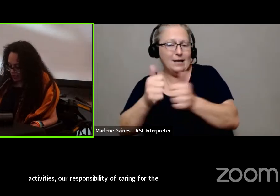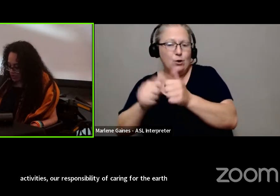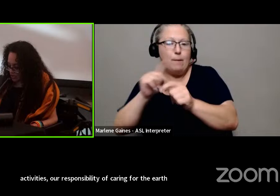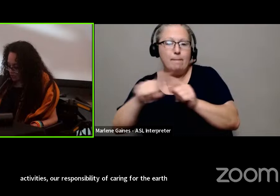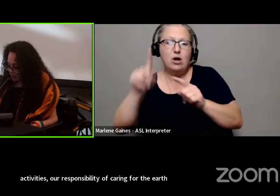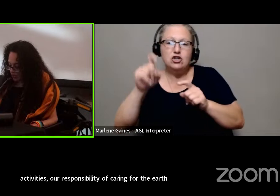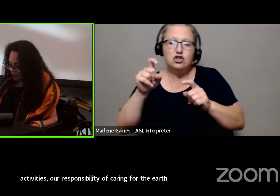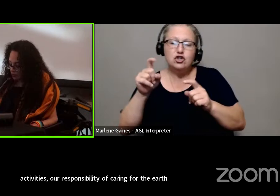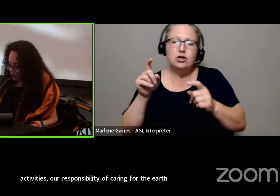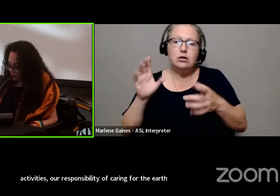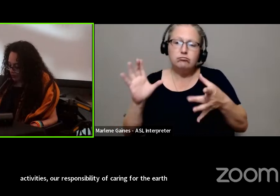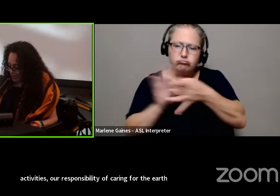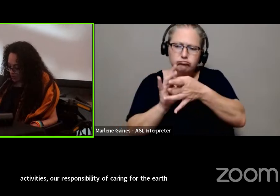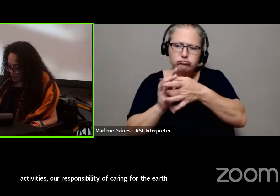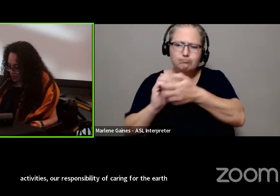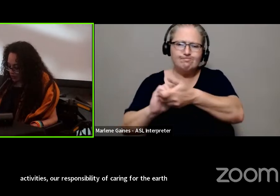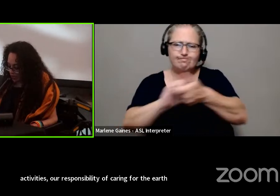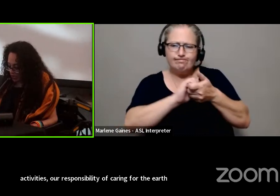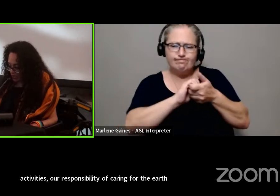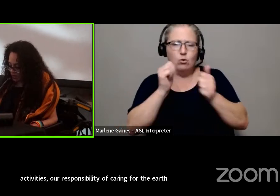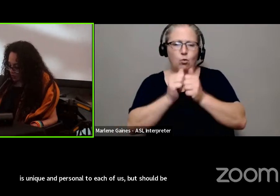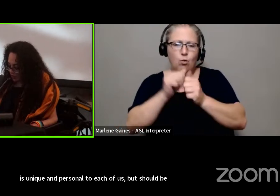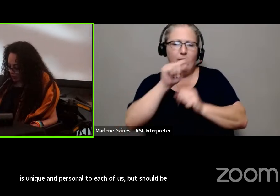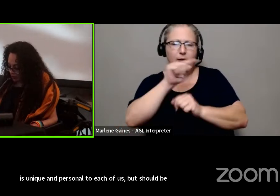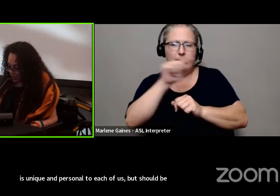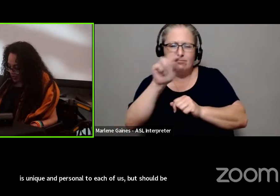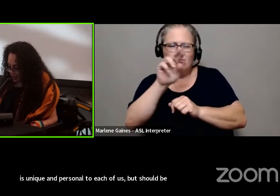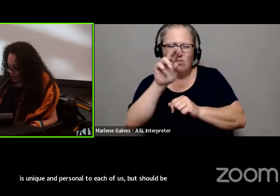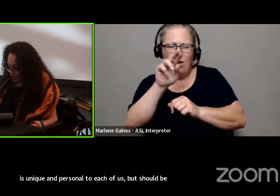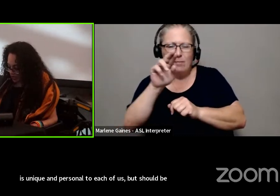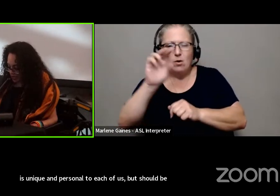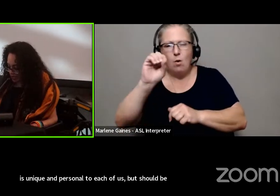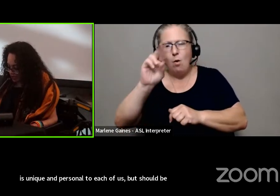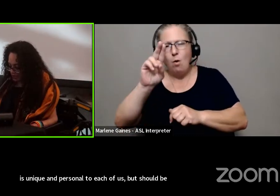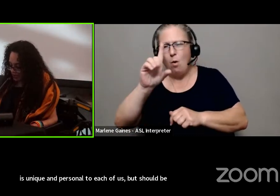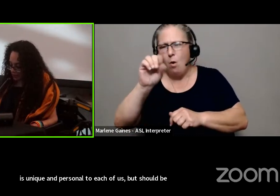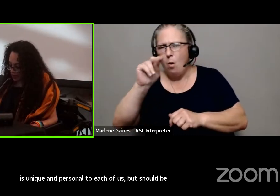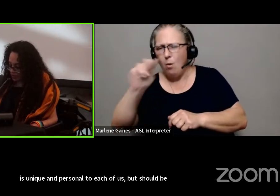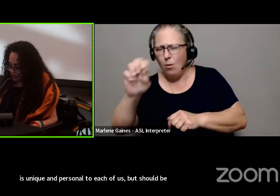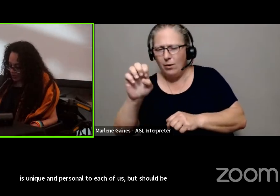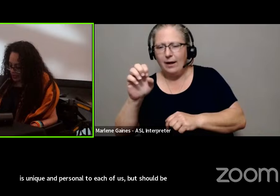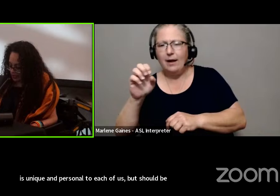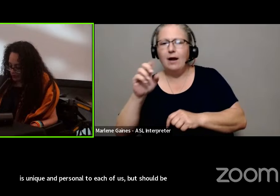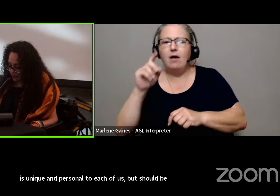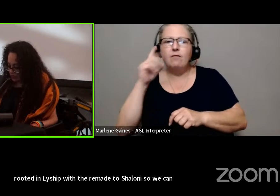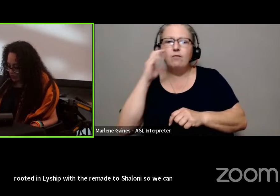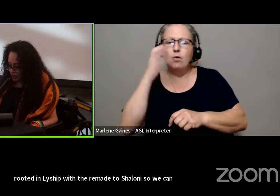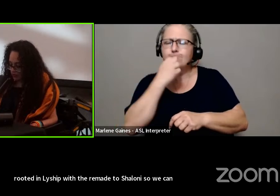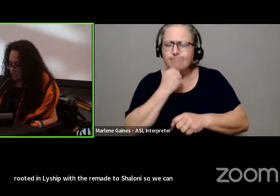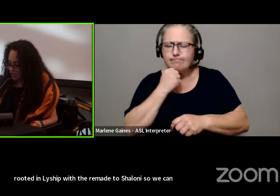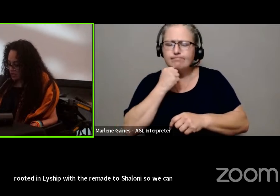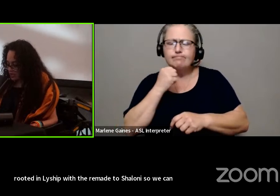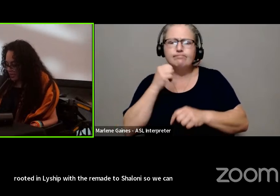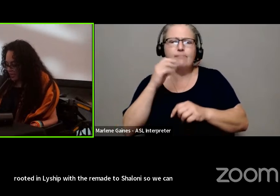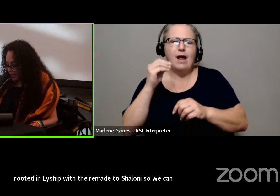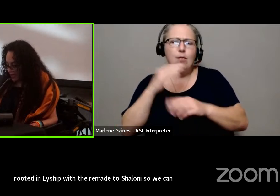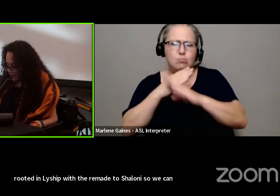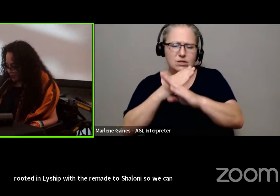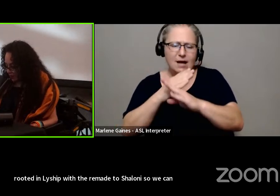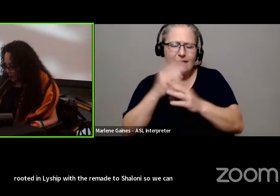in allyship with the Ramaytush Ohlone, so we can work together to protect and preserve the land for future